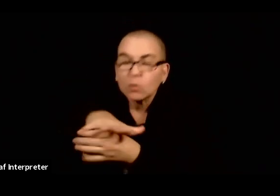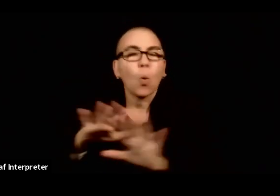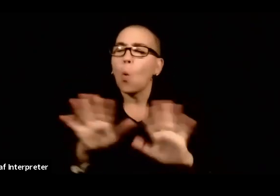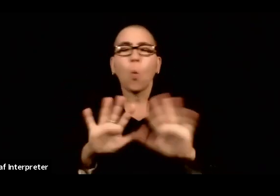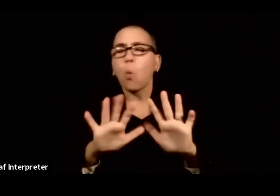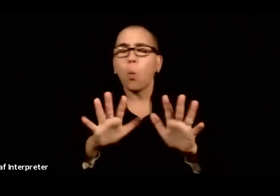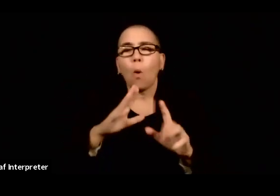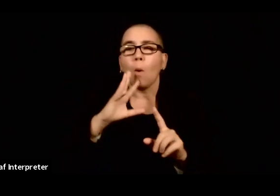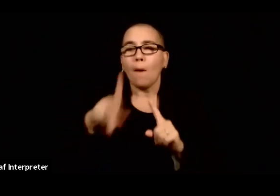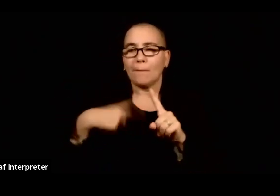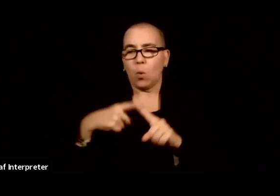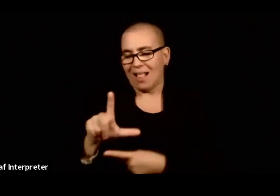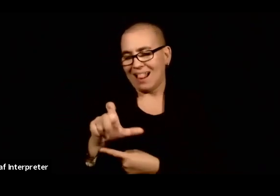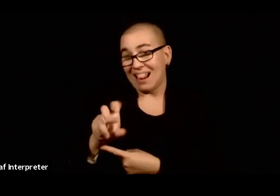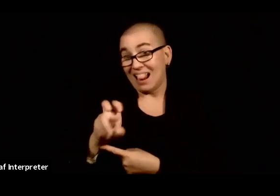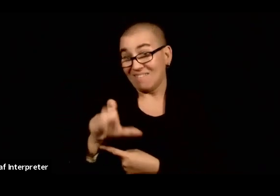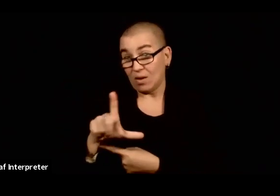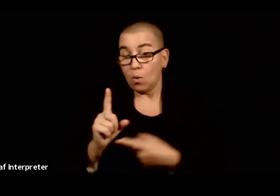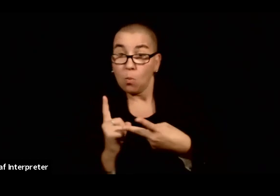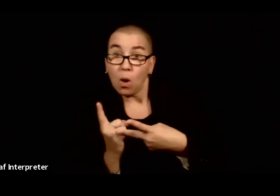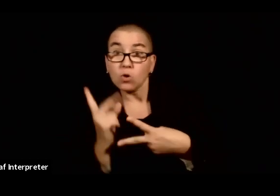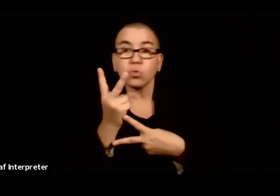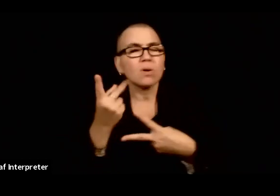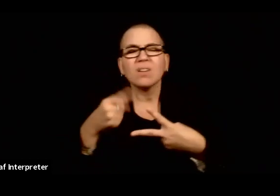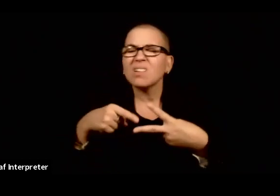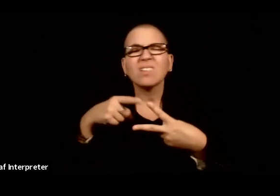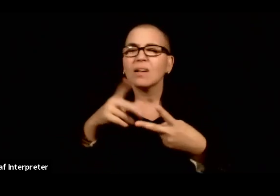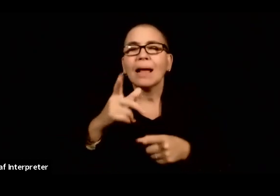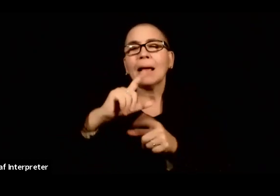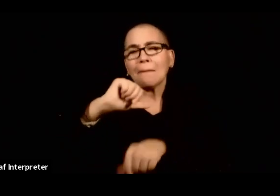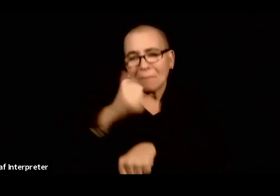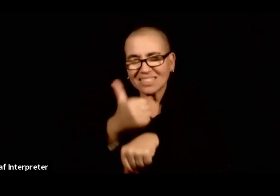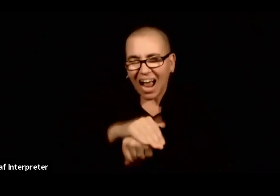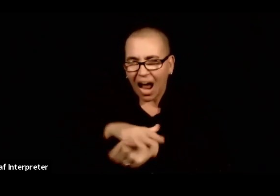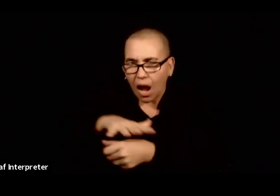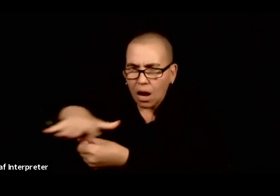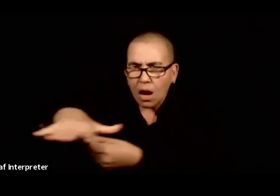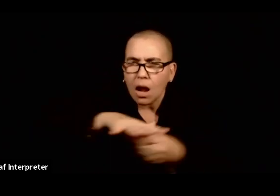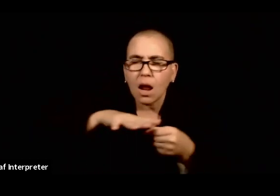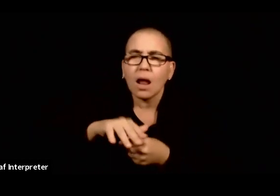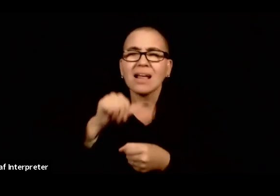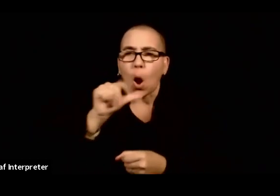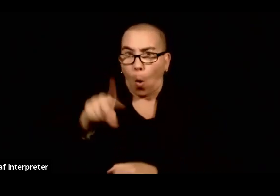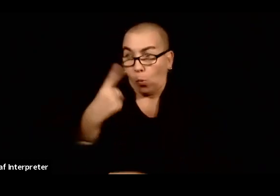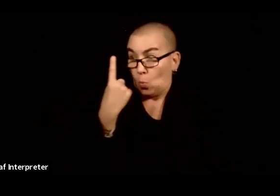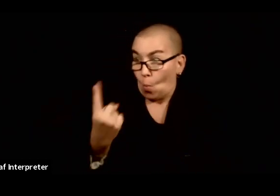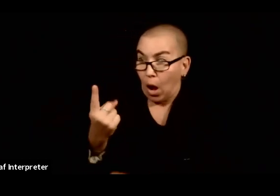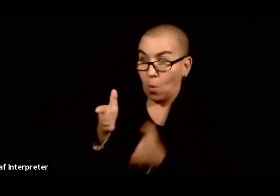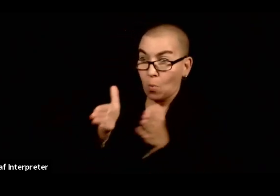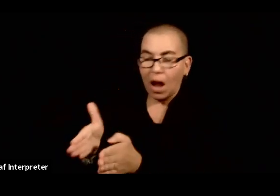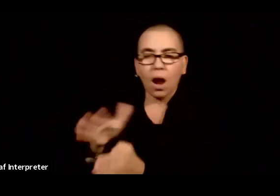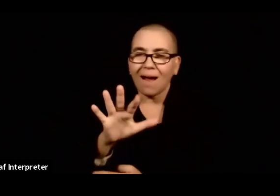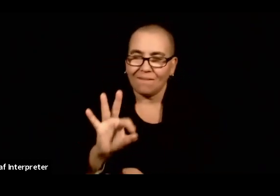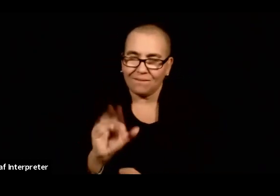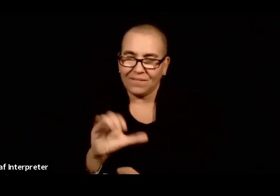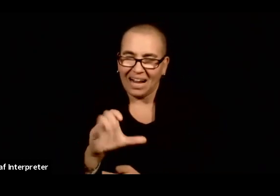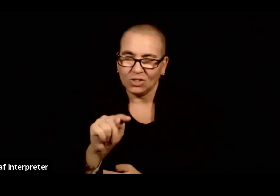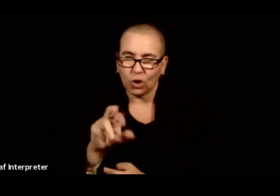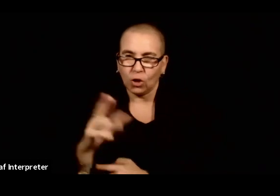different factors, cases in the community being just one of those factors, but it is something for the facilities to